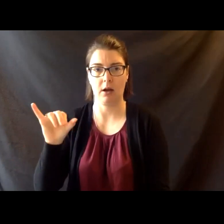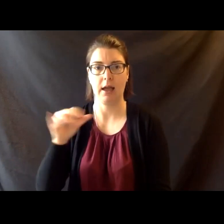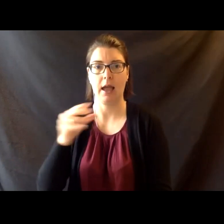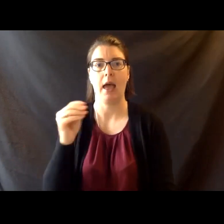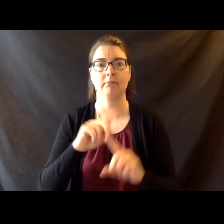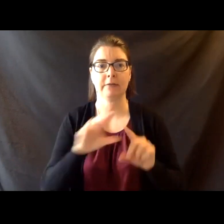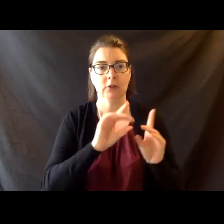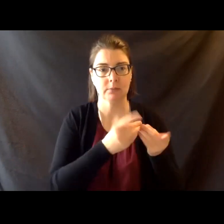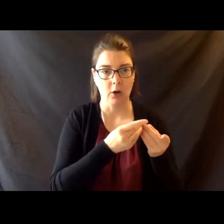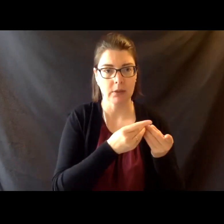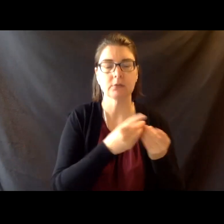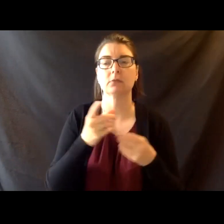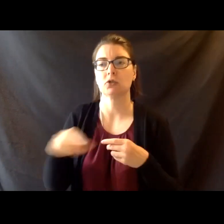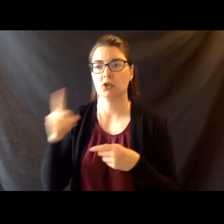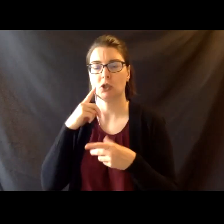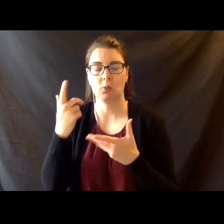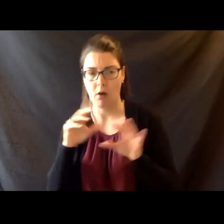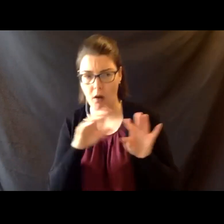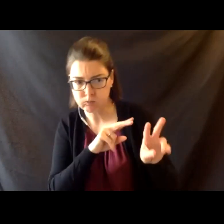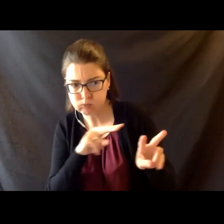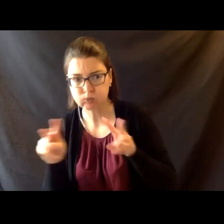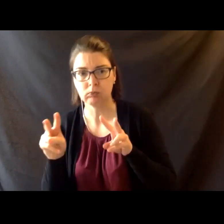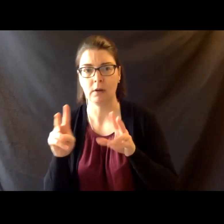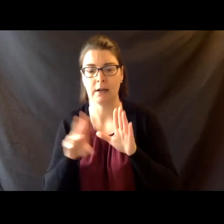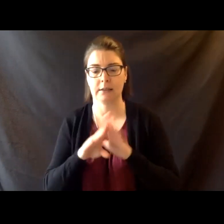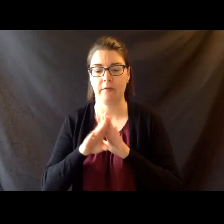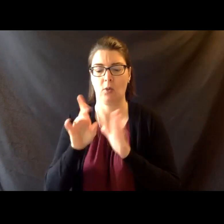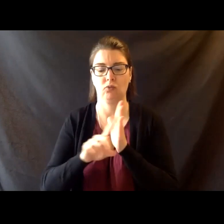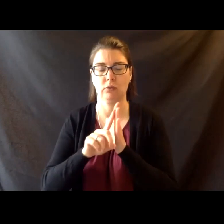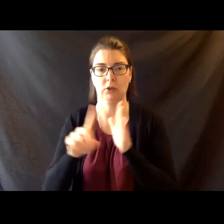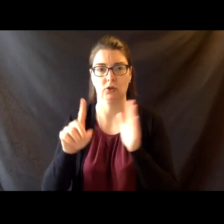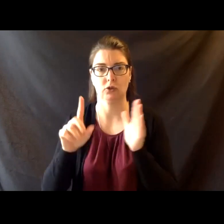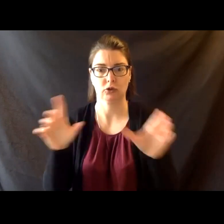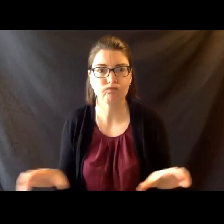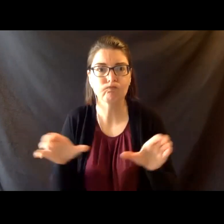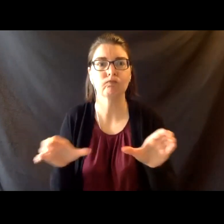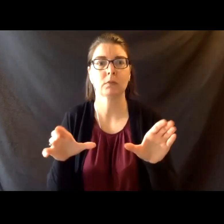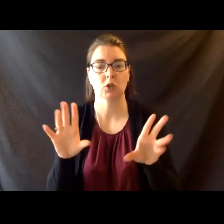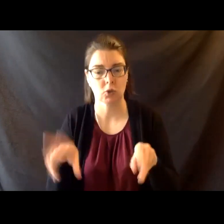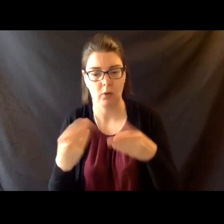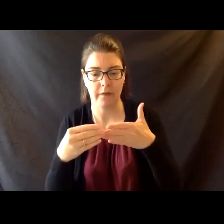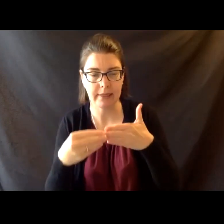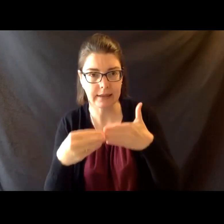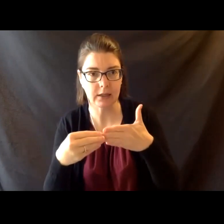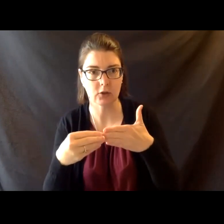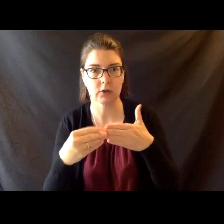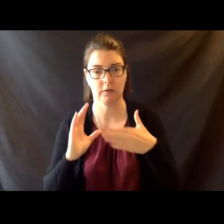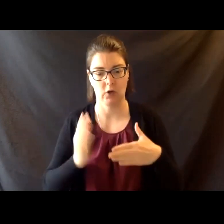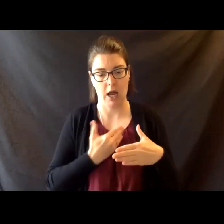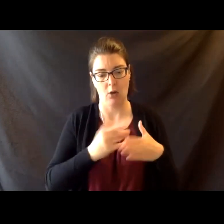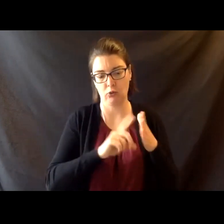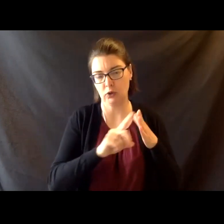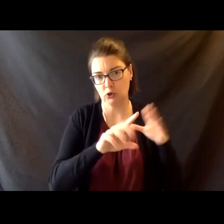also help continue to track and build York's research performance, providing leadership for York's organized research